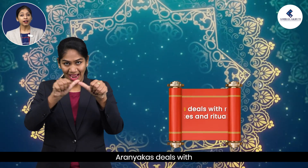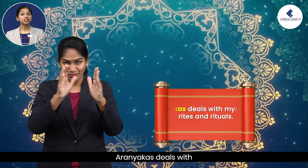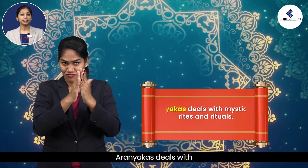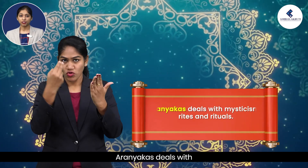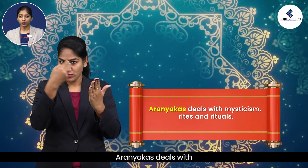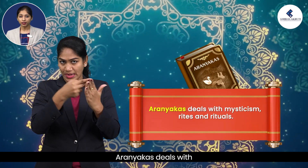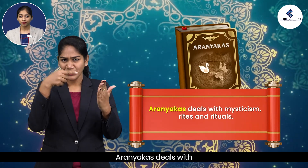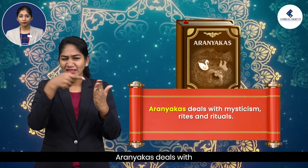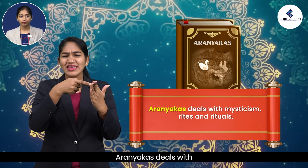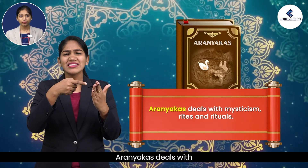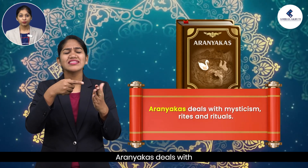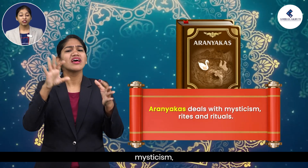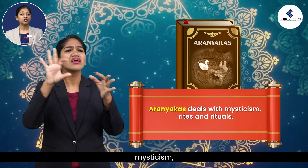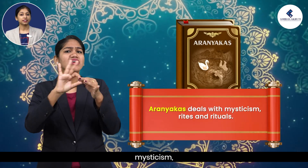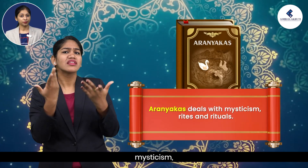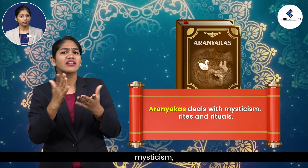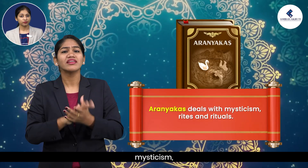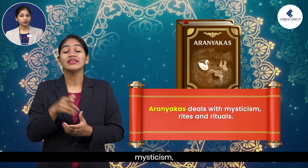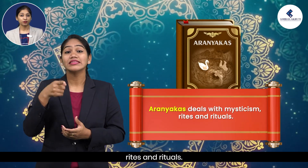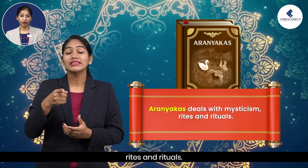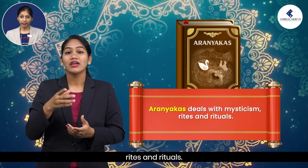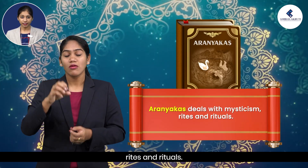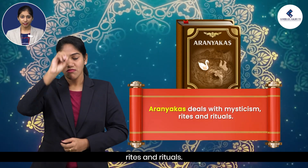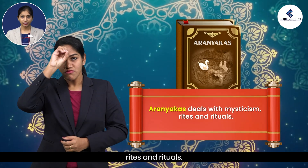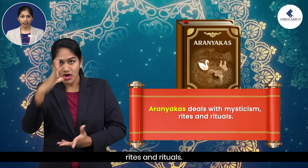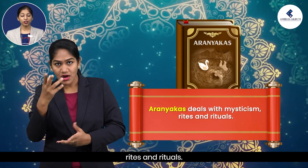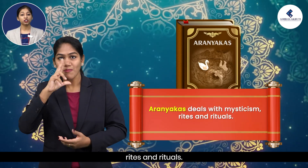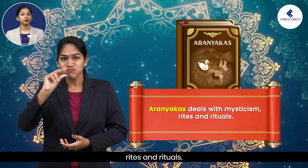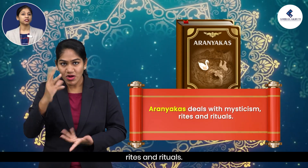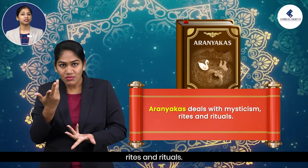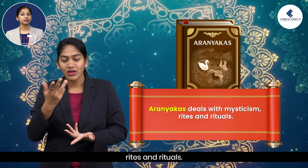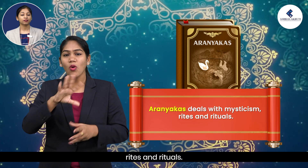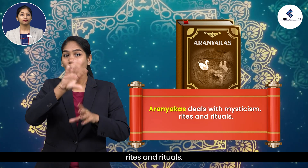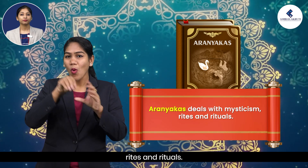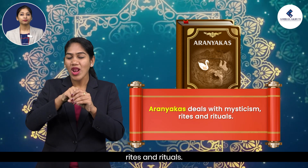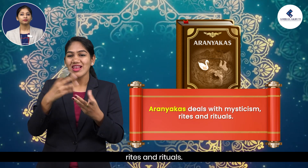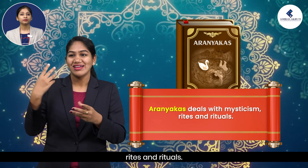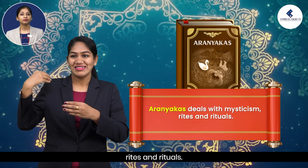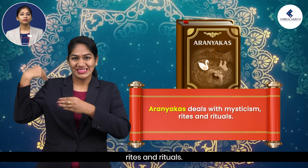Aryan deals with mysticism, rites, and rituals.